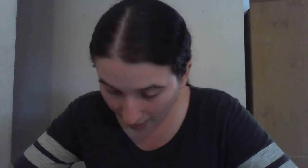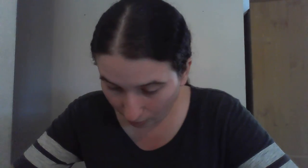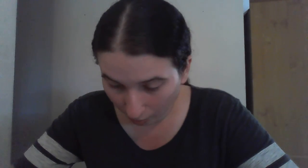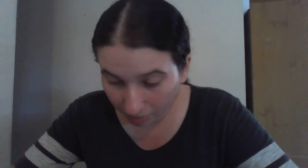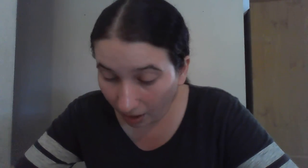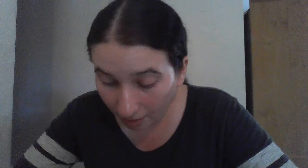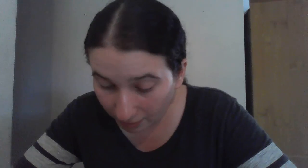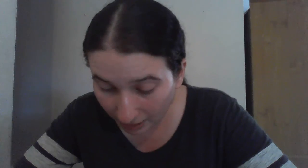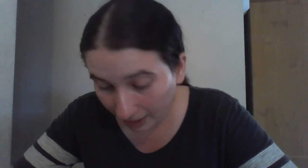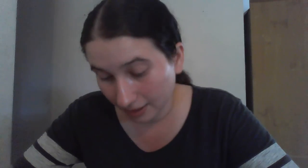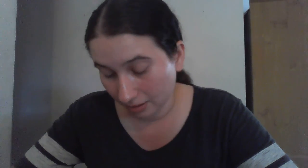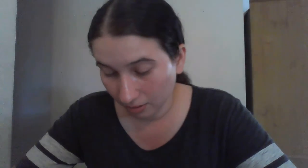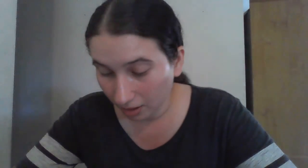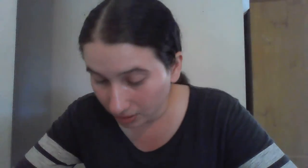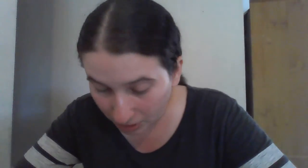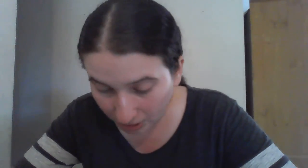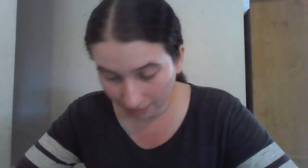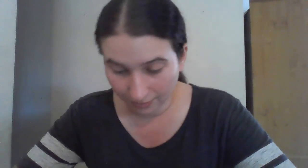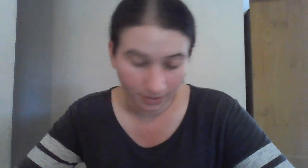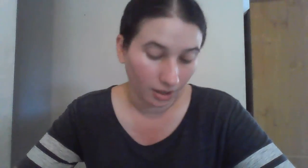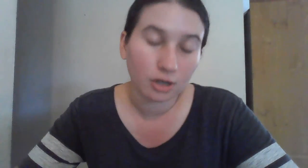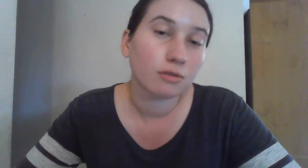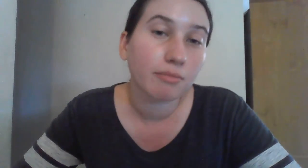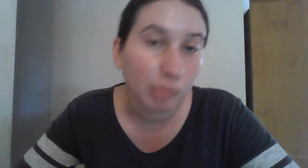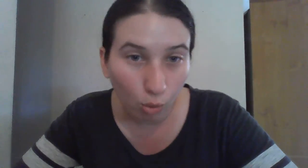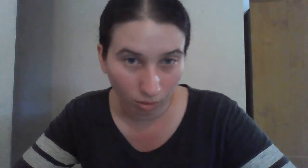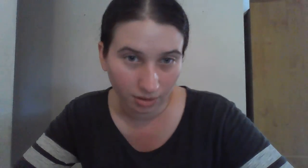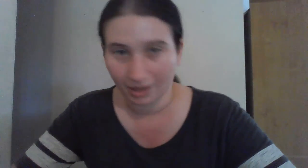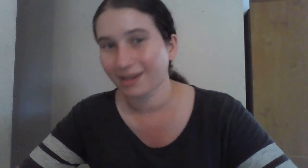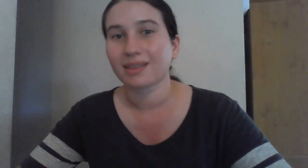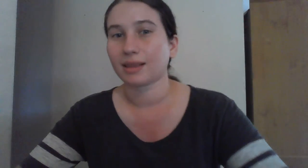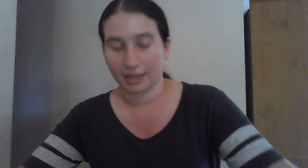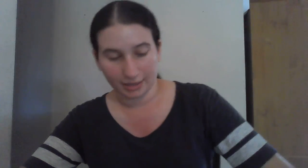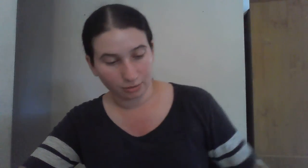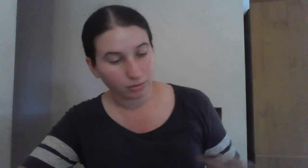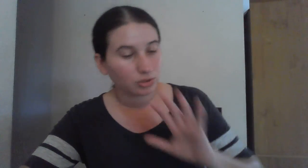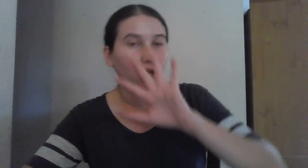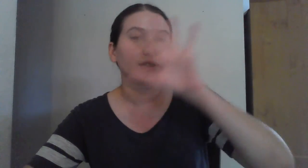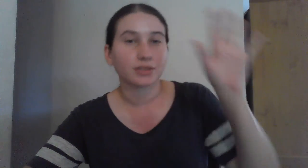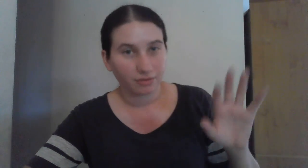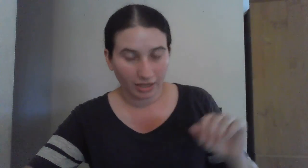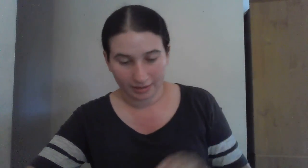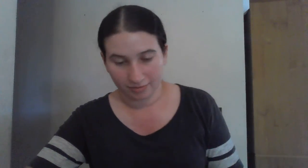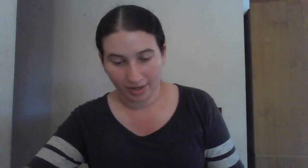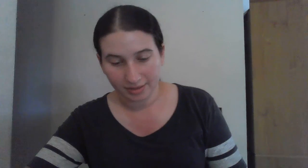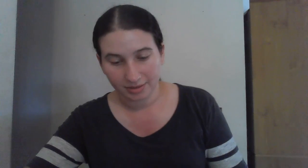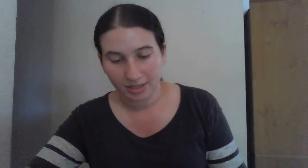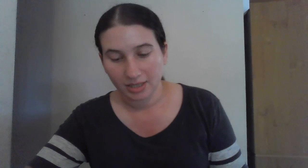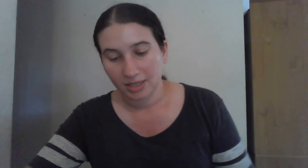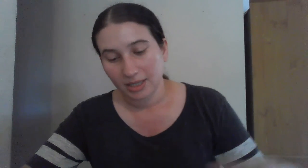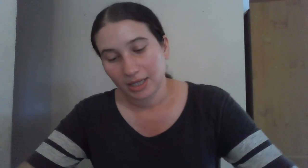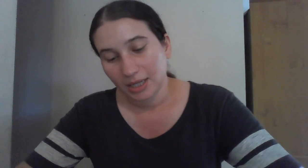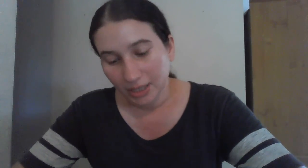table, a plot of land, a long shelf, a long board, anything like that. Those are tons of classifiers.